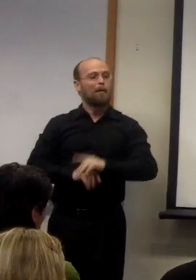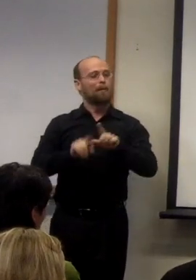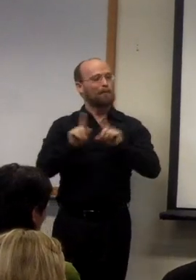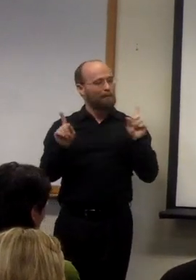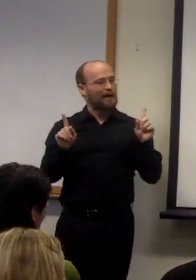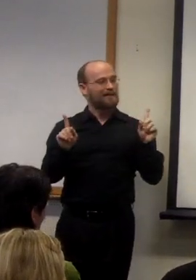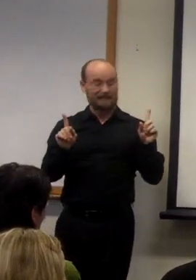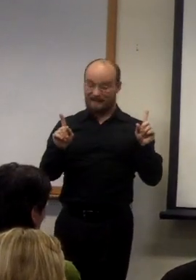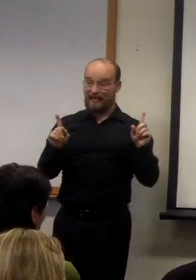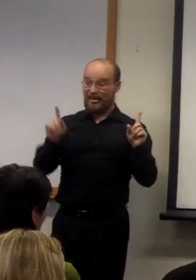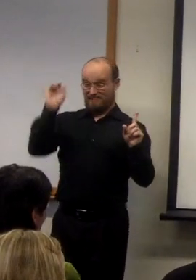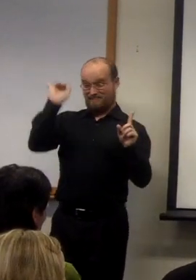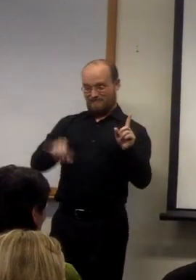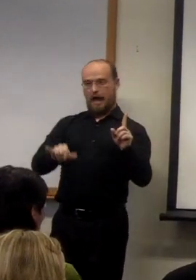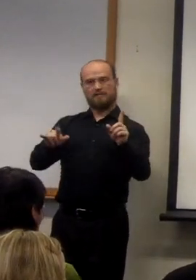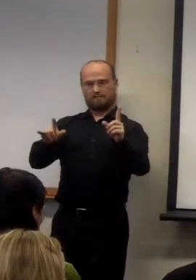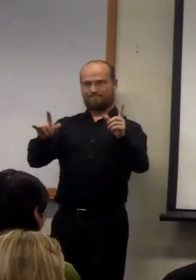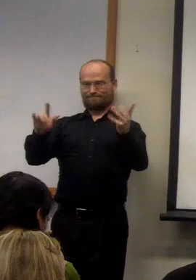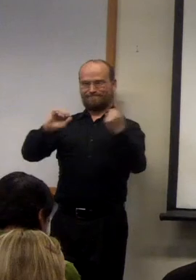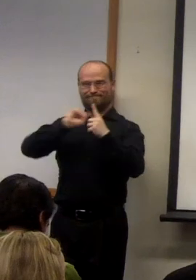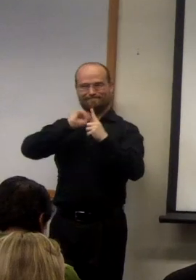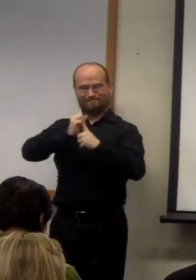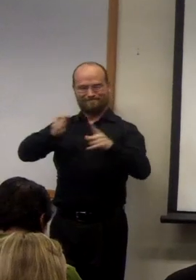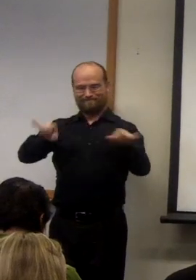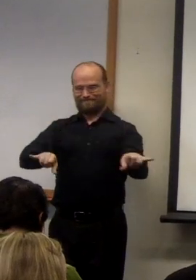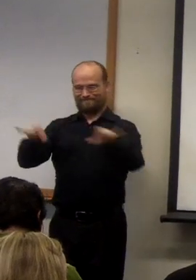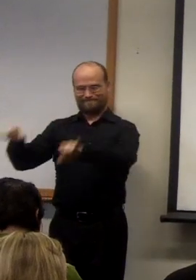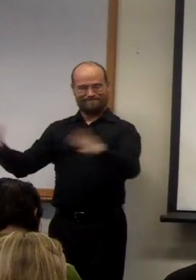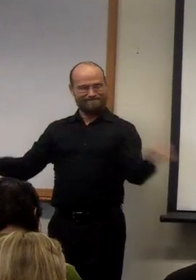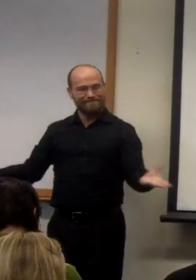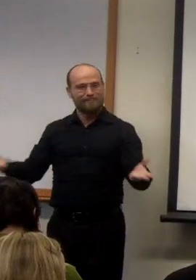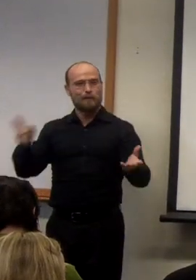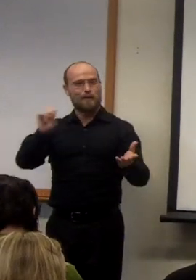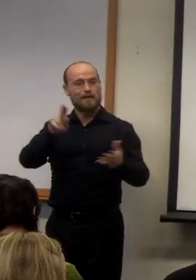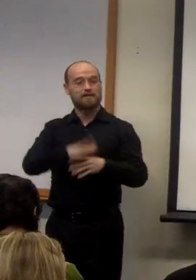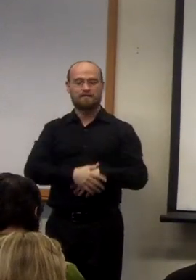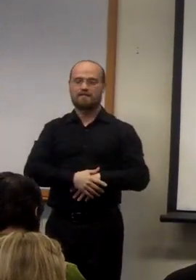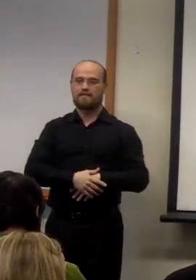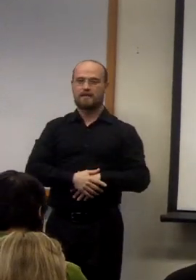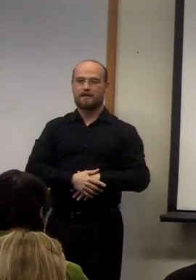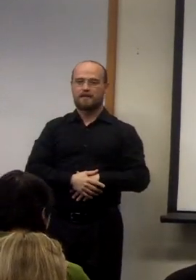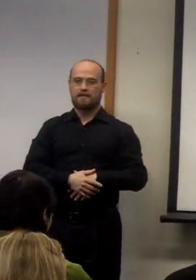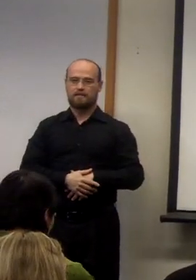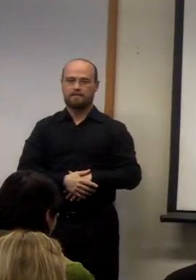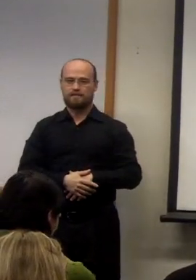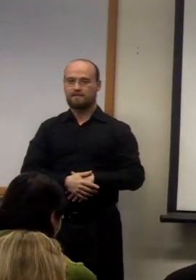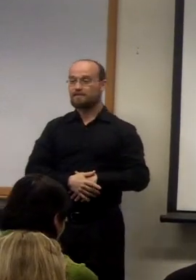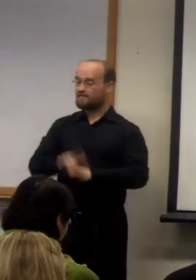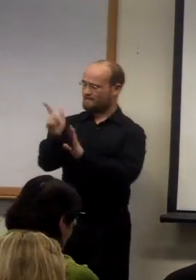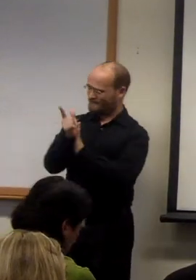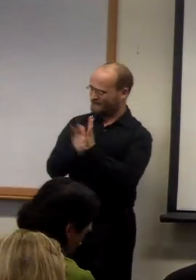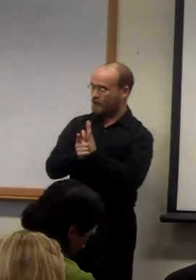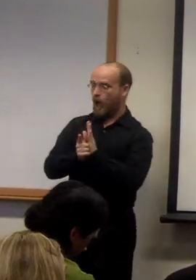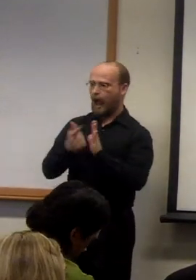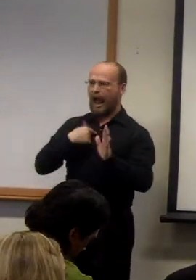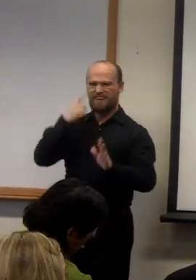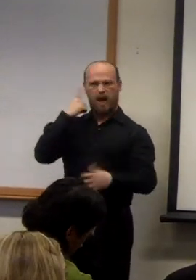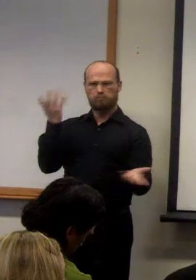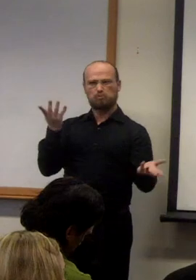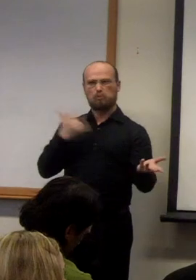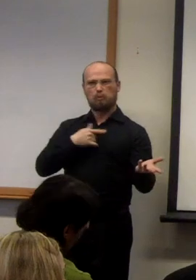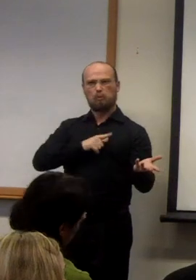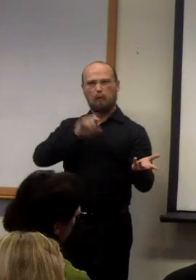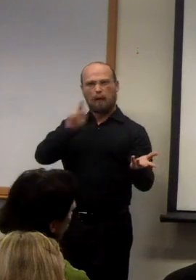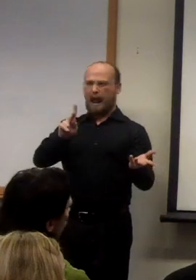But that's essentially the nature of it, you know? I would think that it would be a logical thing. Be like, "Hey, stand your ground. It is the law, and it is your right to say